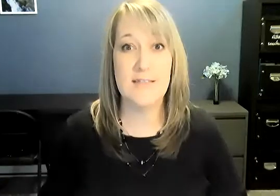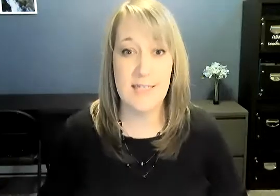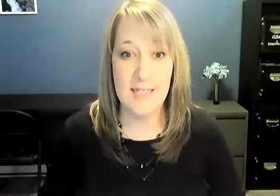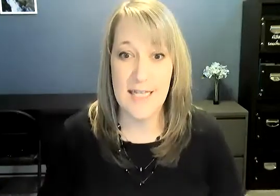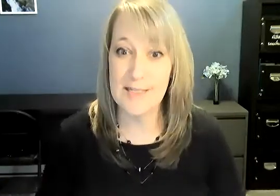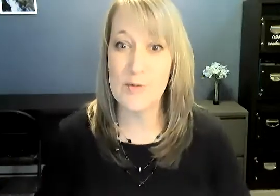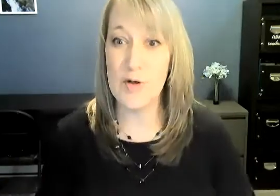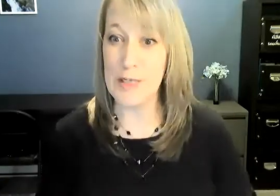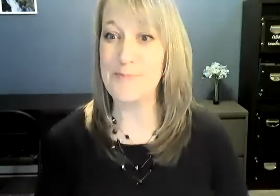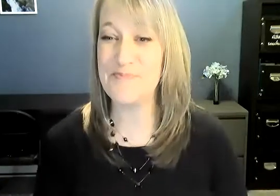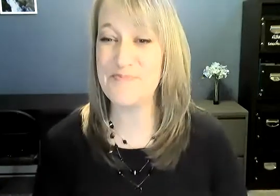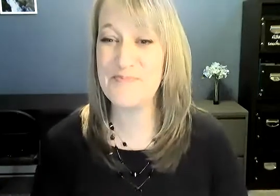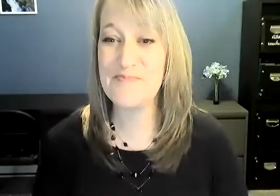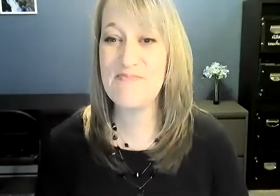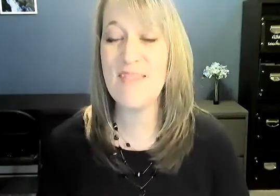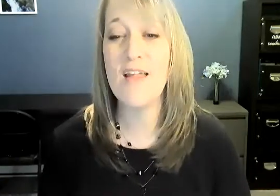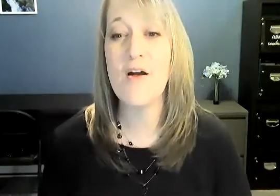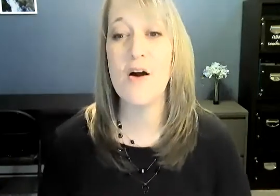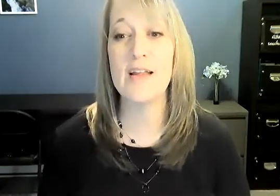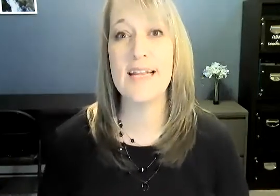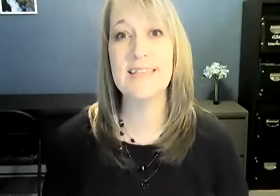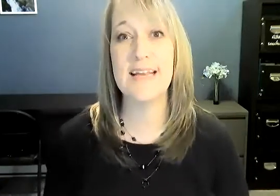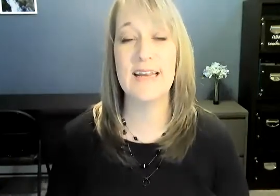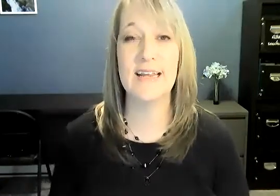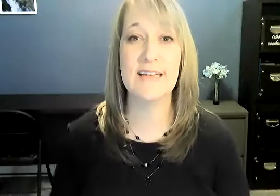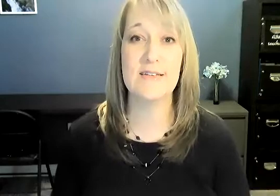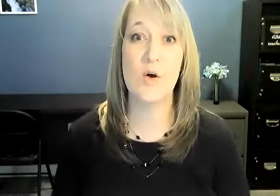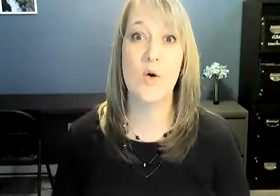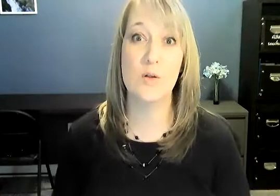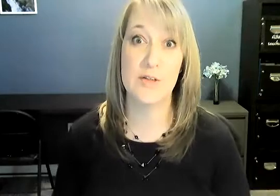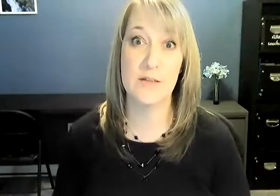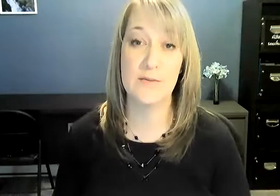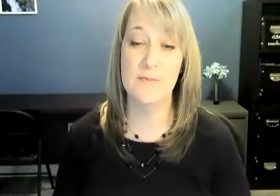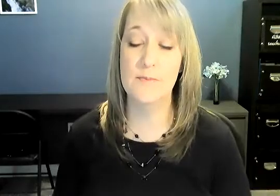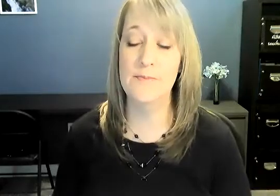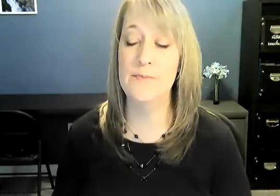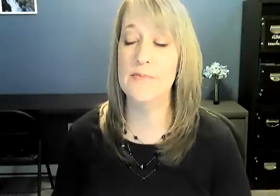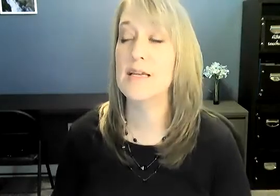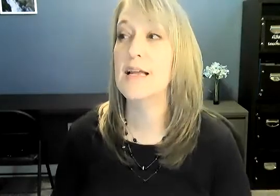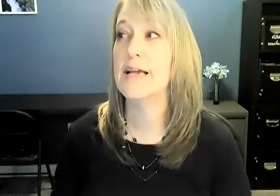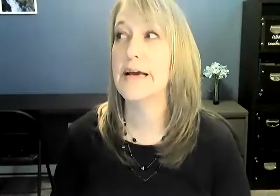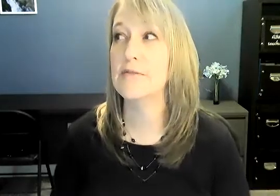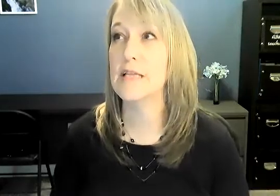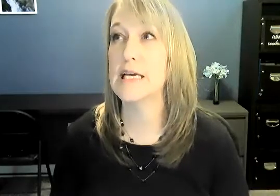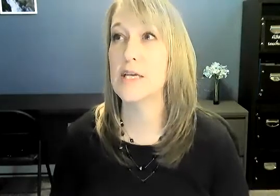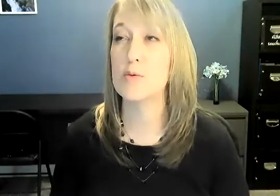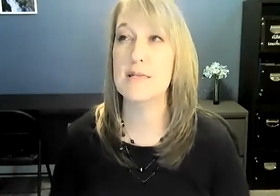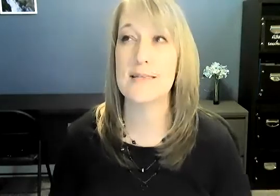standing in that little order. All right, the next sign is older. Kind of like you would